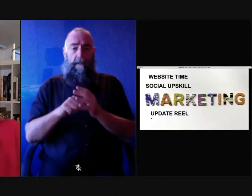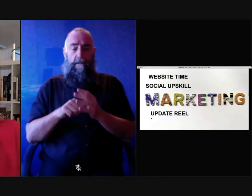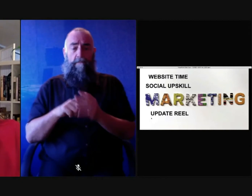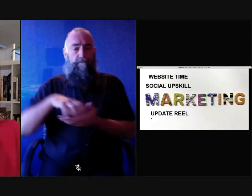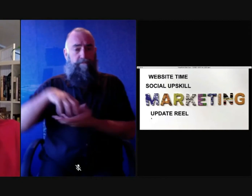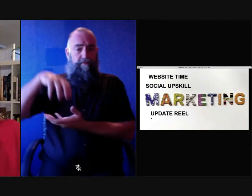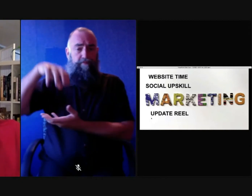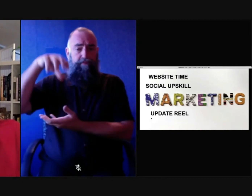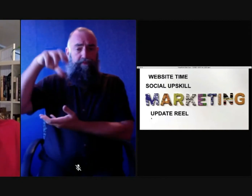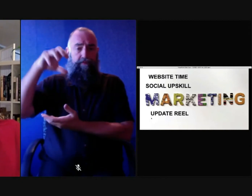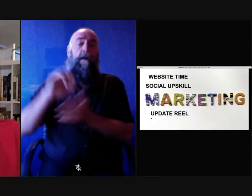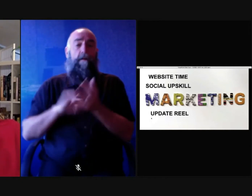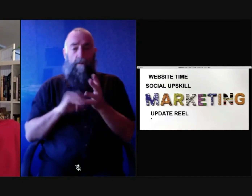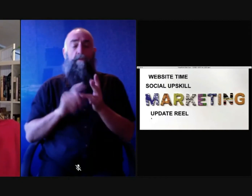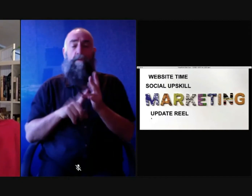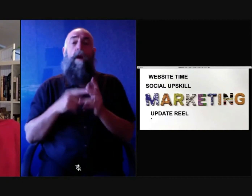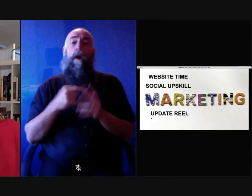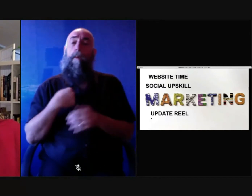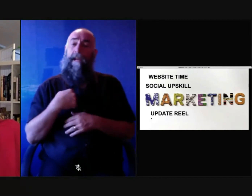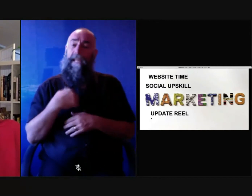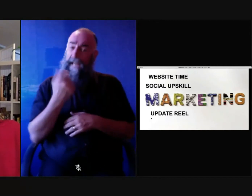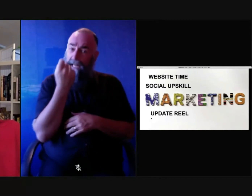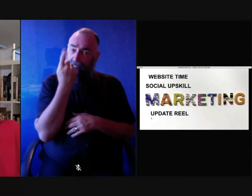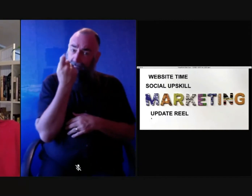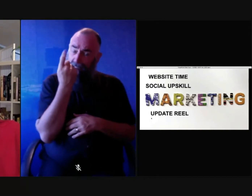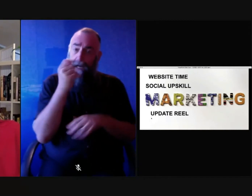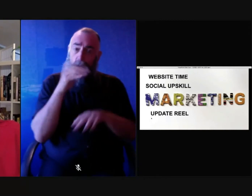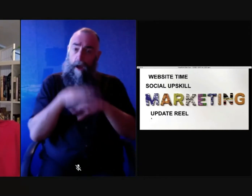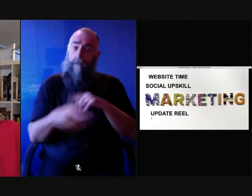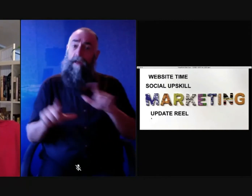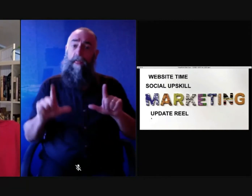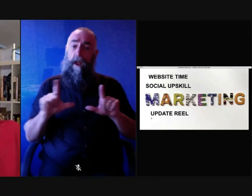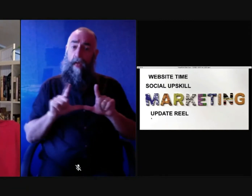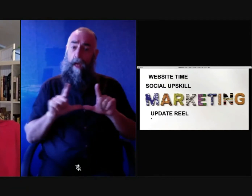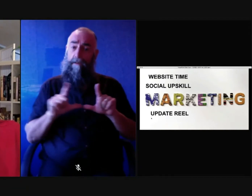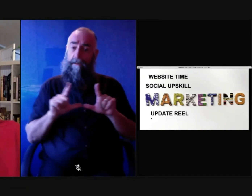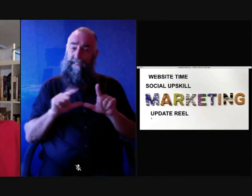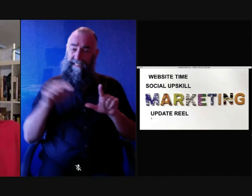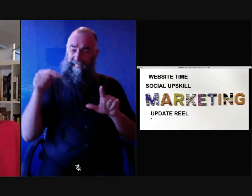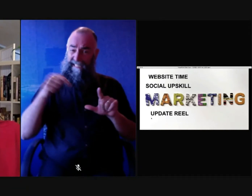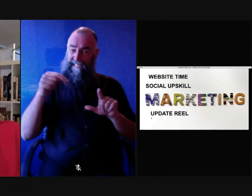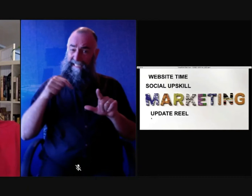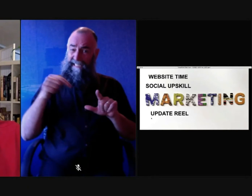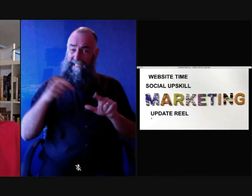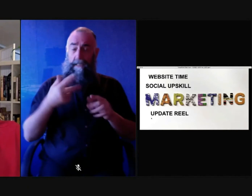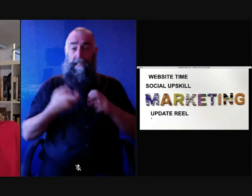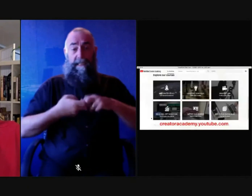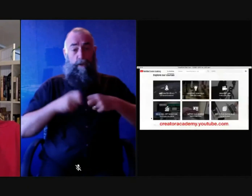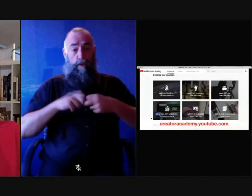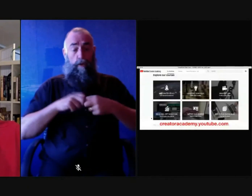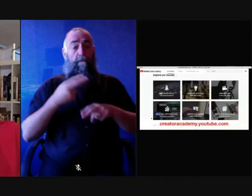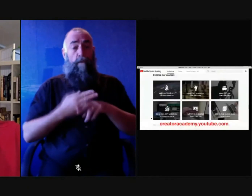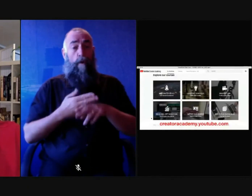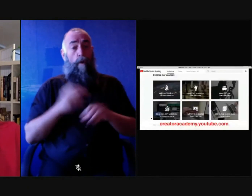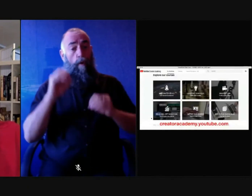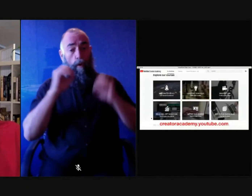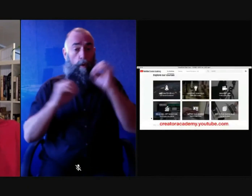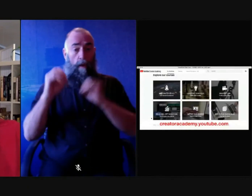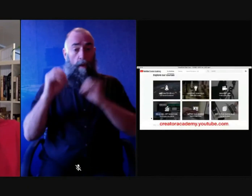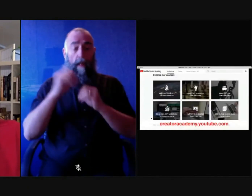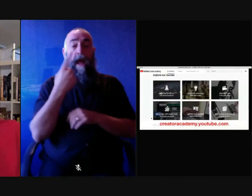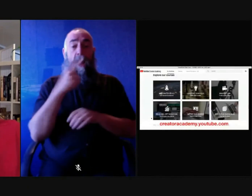understand that the licensing issues on Google and YouTube can be very